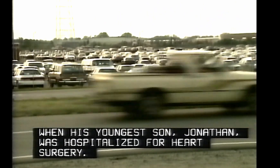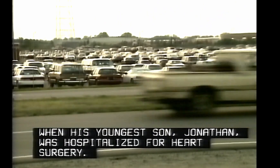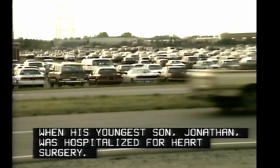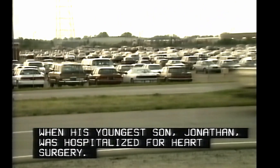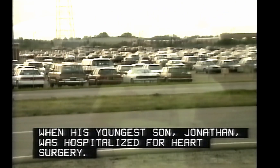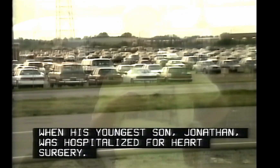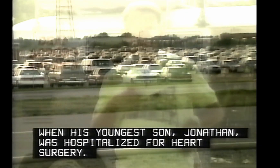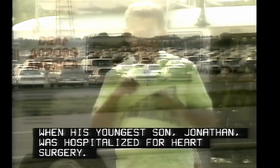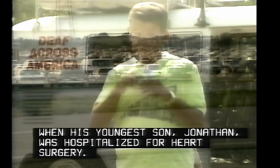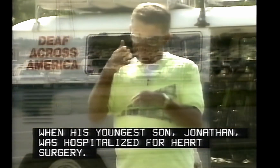A